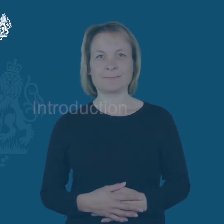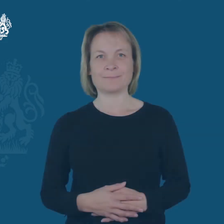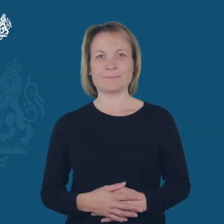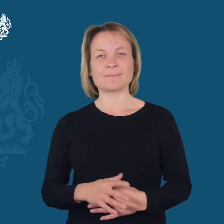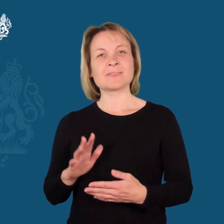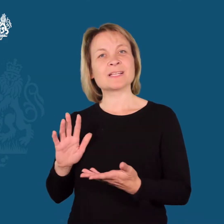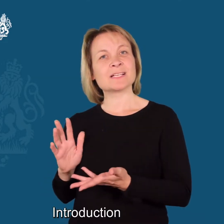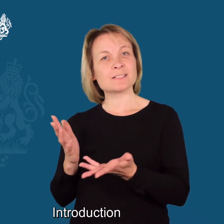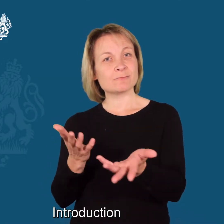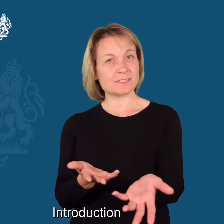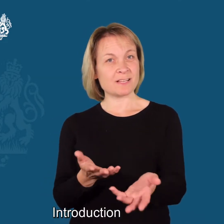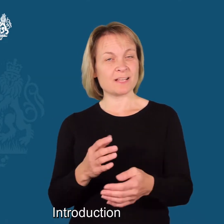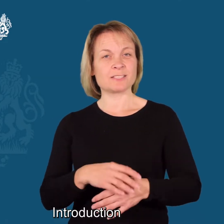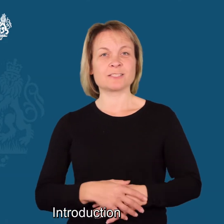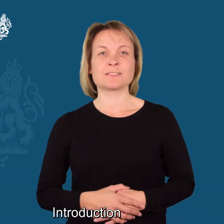Introduction.